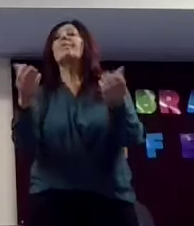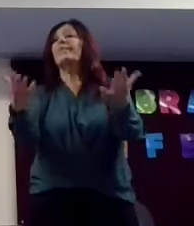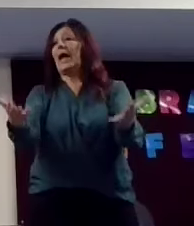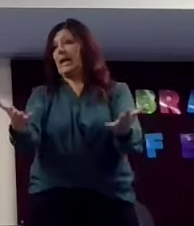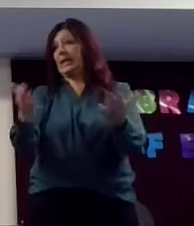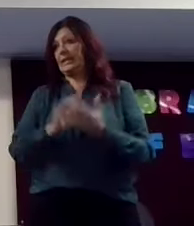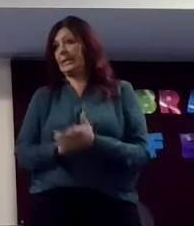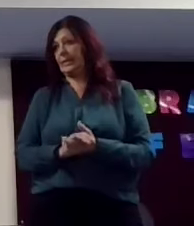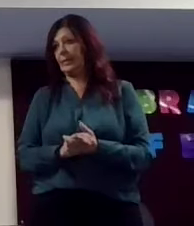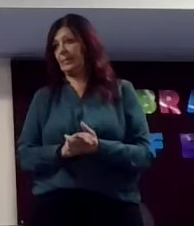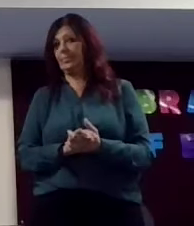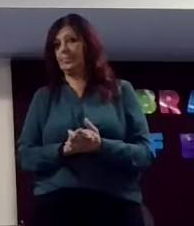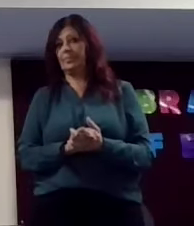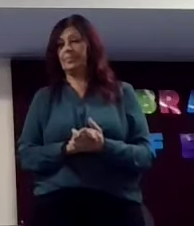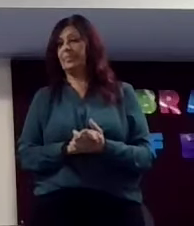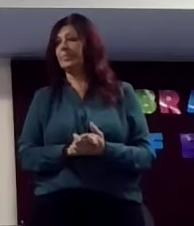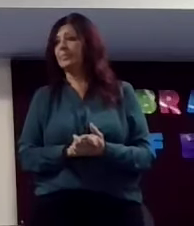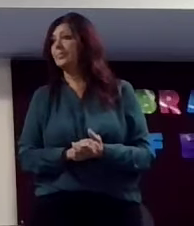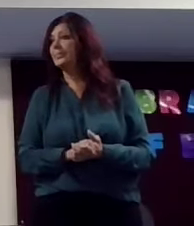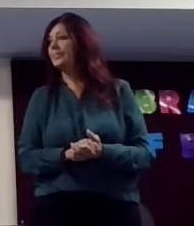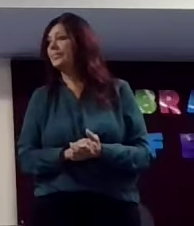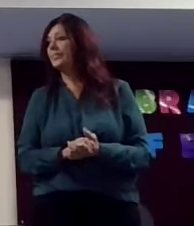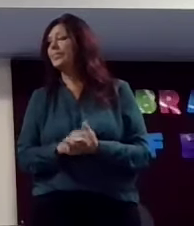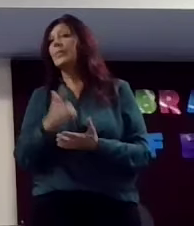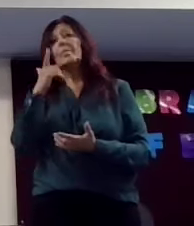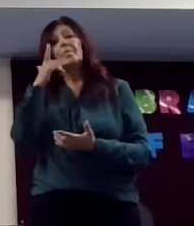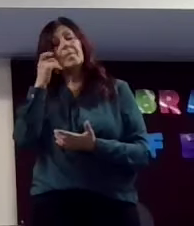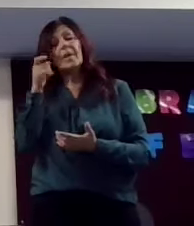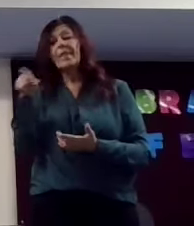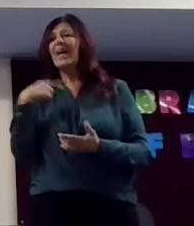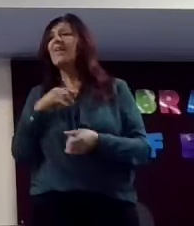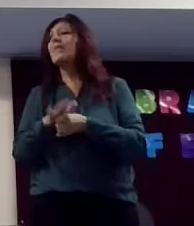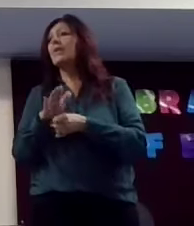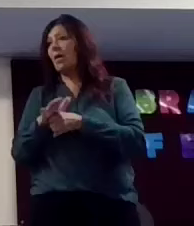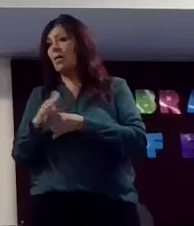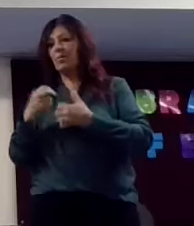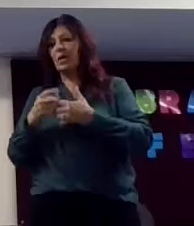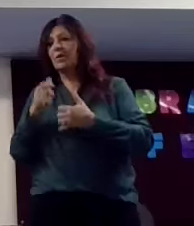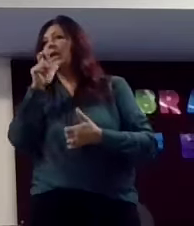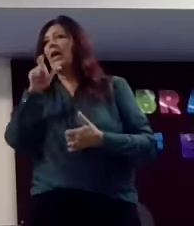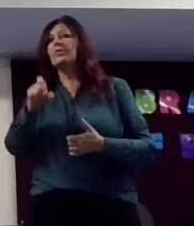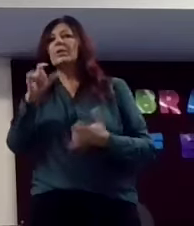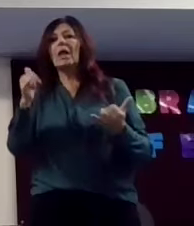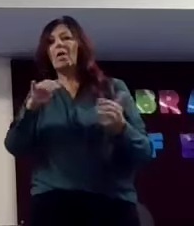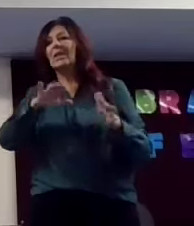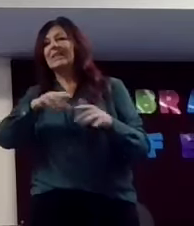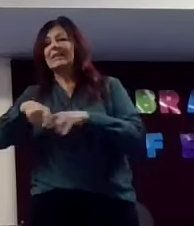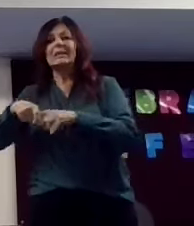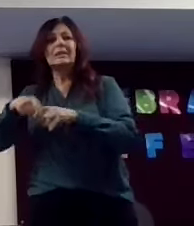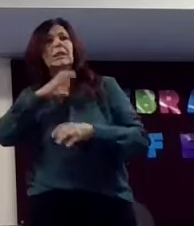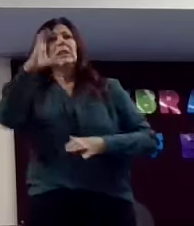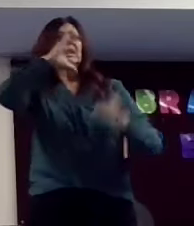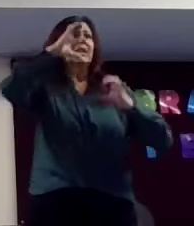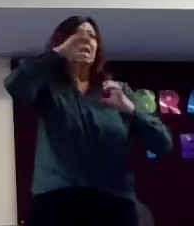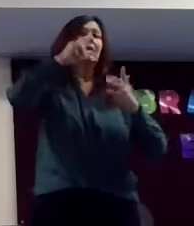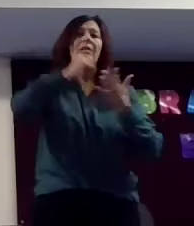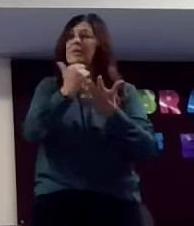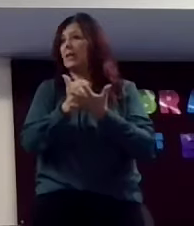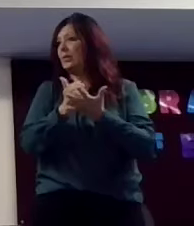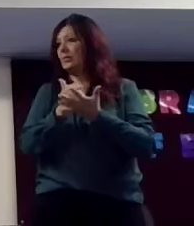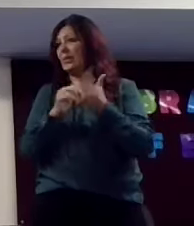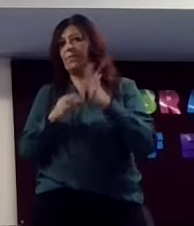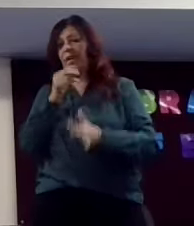more readily to these families coming into family court because they have enough on their plate. They shouldn't have to go out and seek all of these agencies